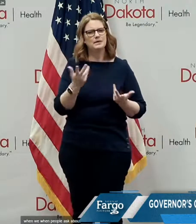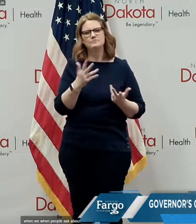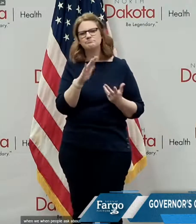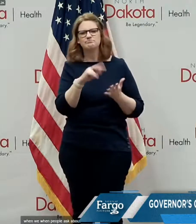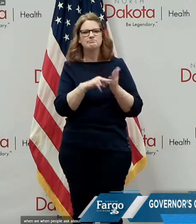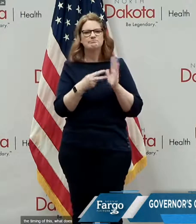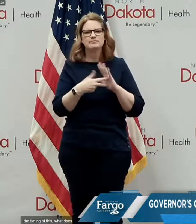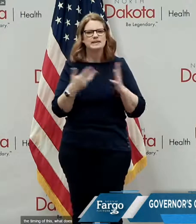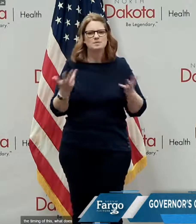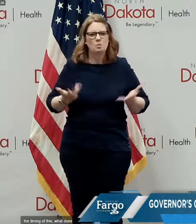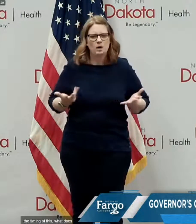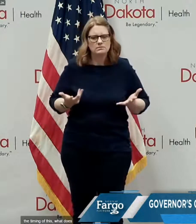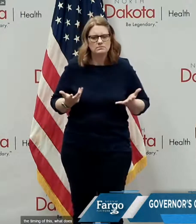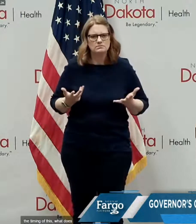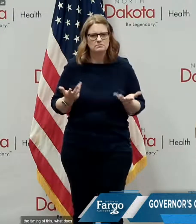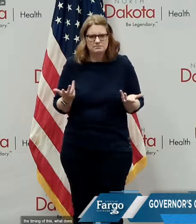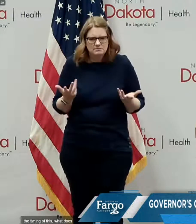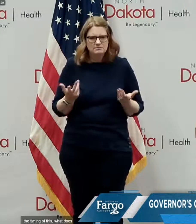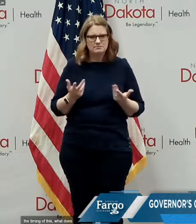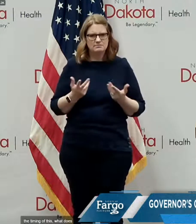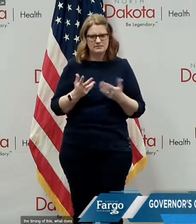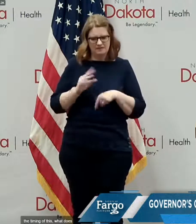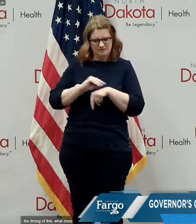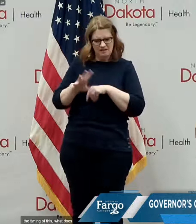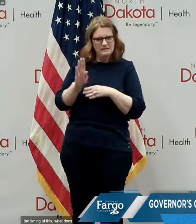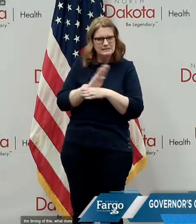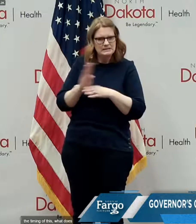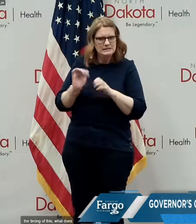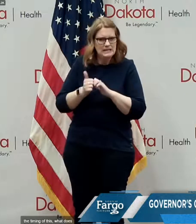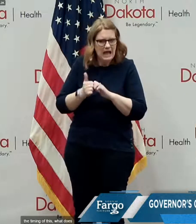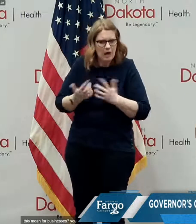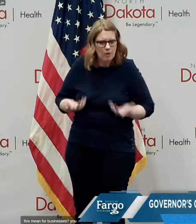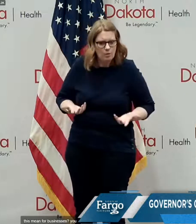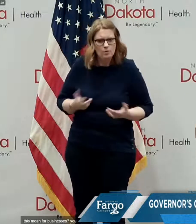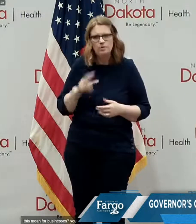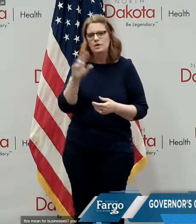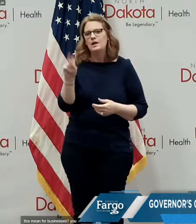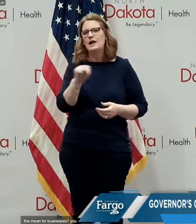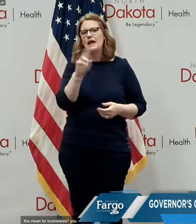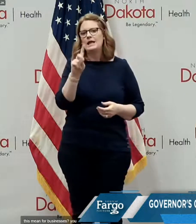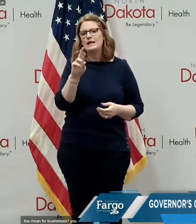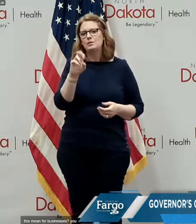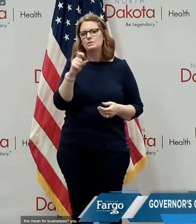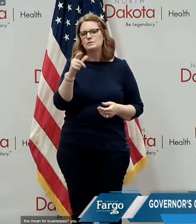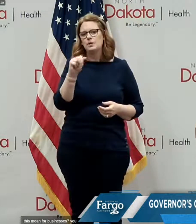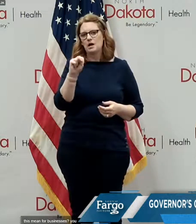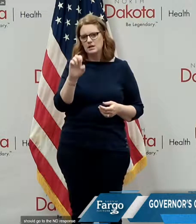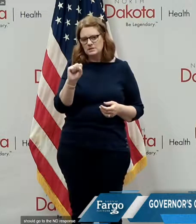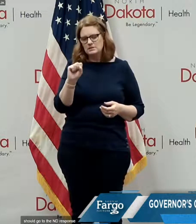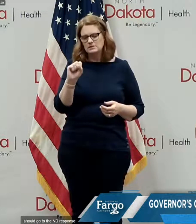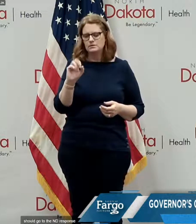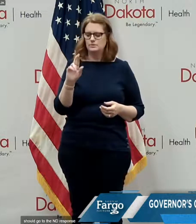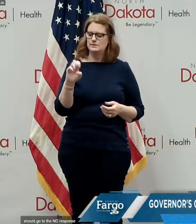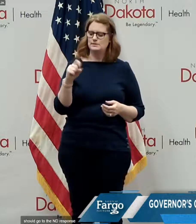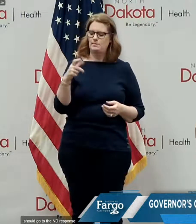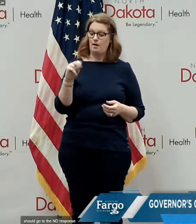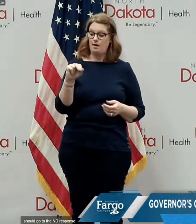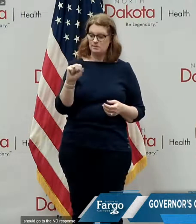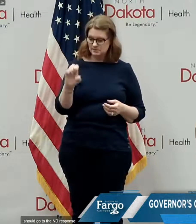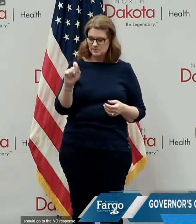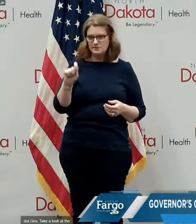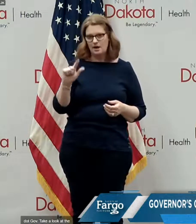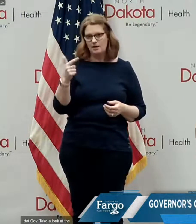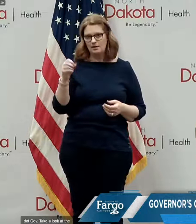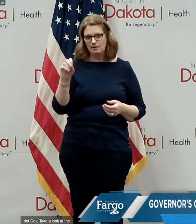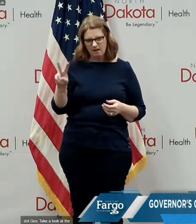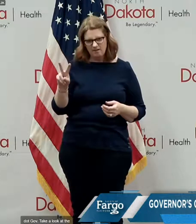mean for businesses? You should go to the ndresponse.gov, take a look at the guidelines that are